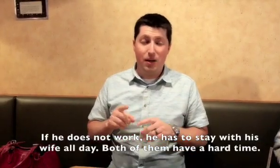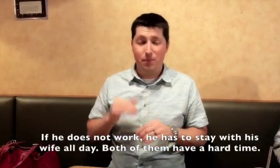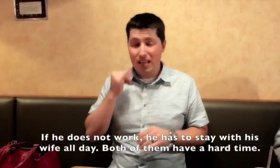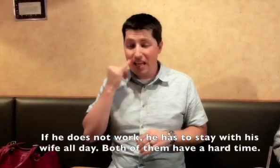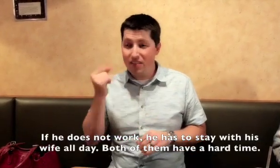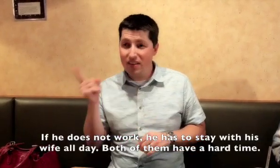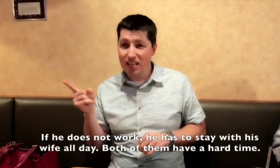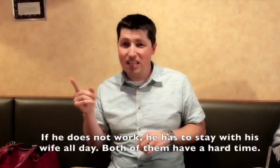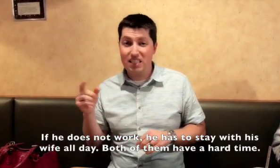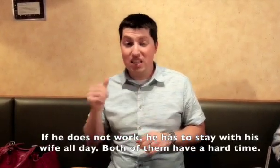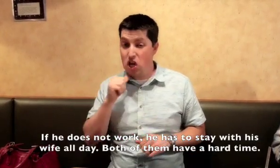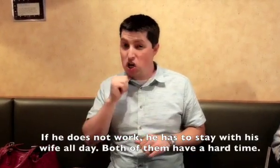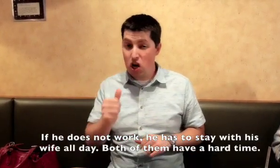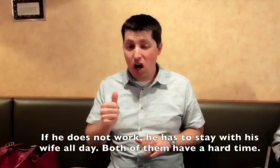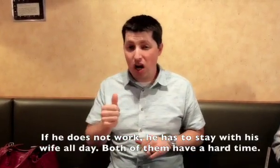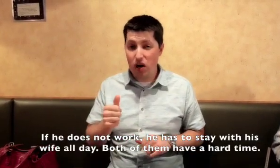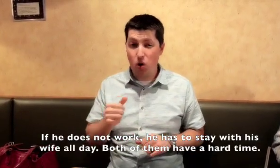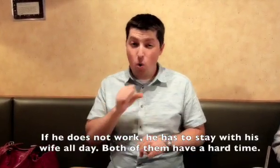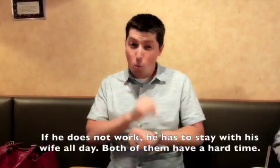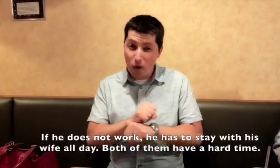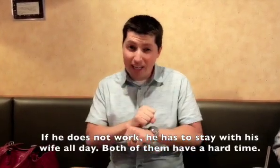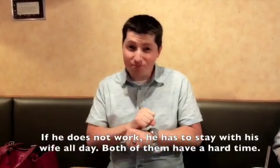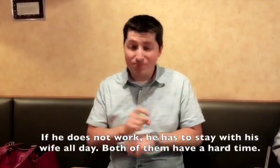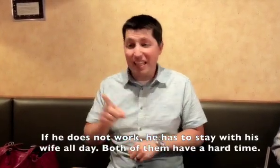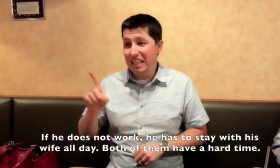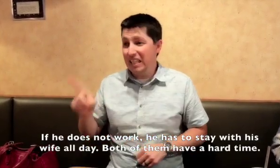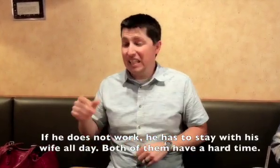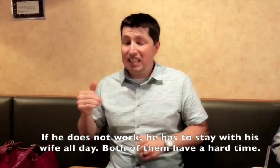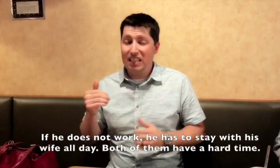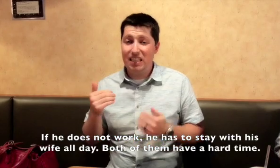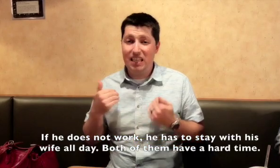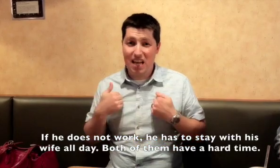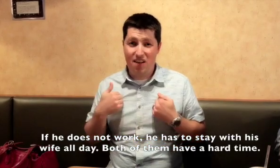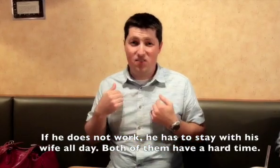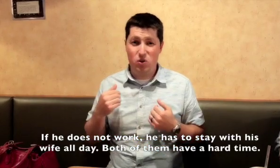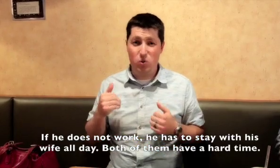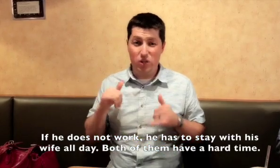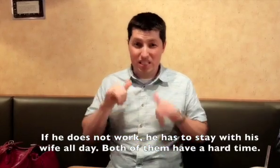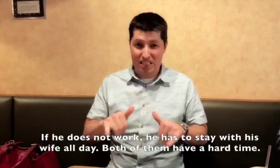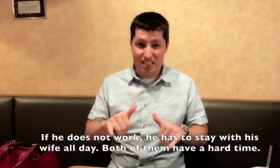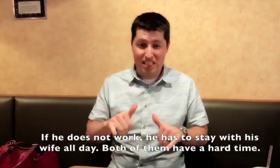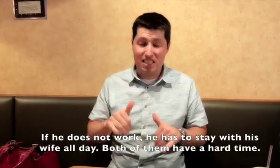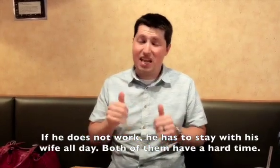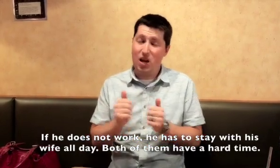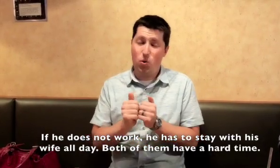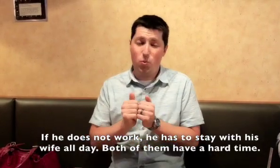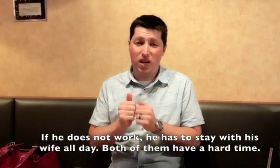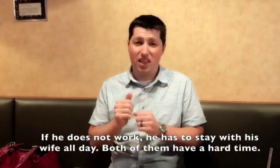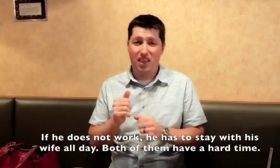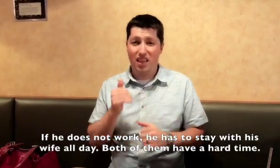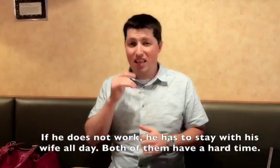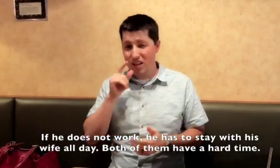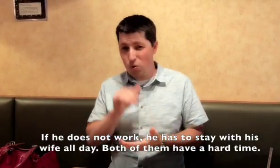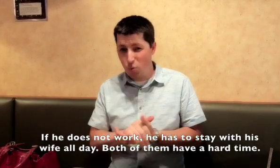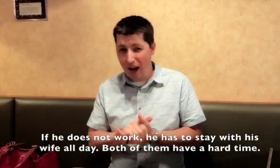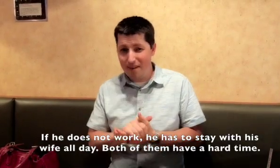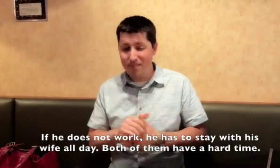If he does not work, he has to stay with his wife all day. Both of them have a hard time.